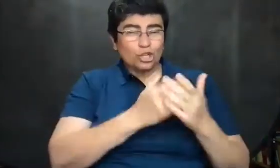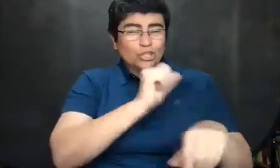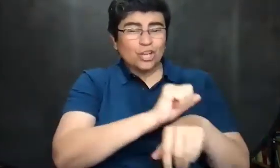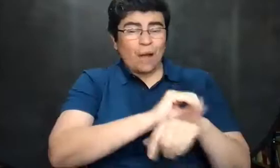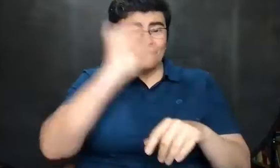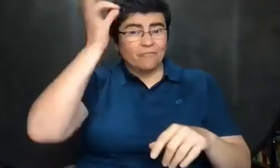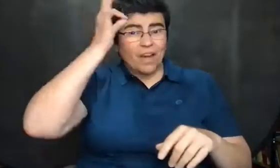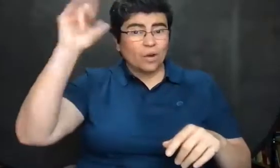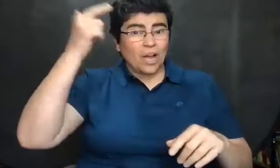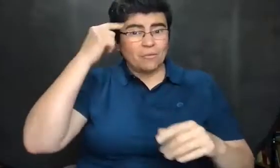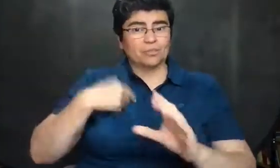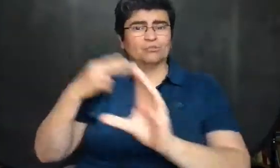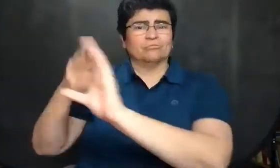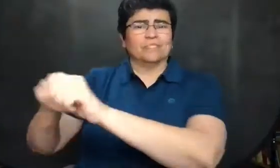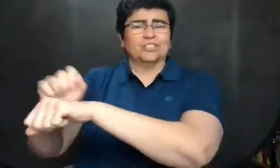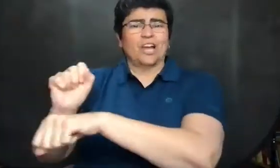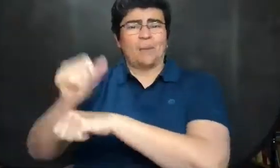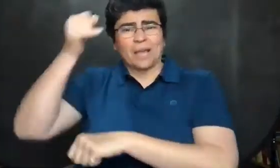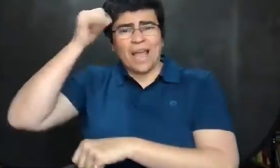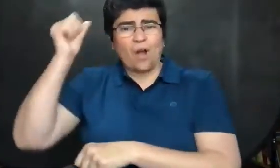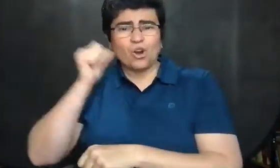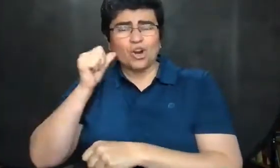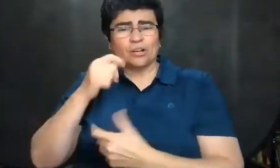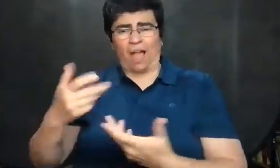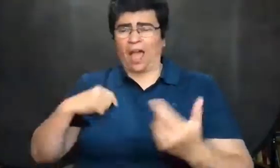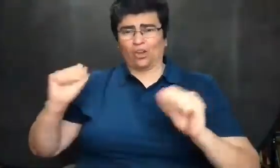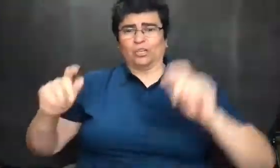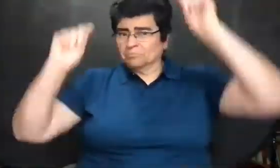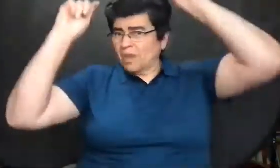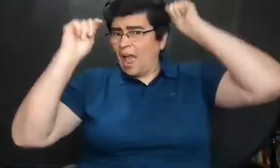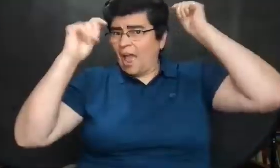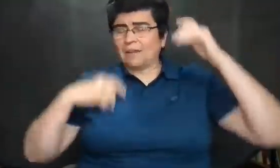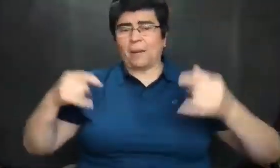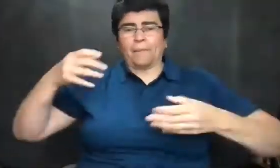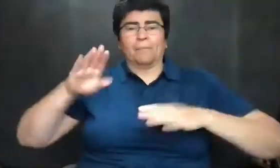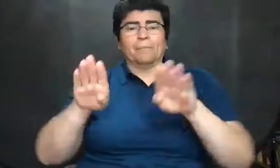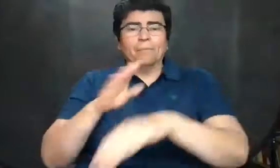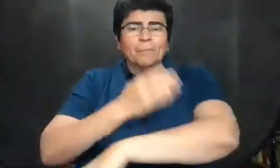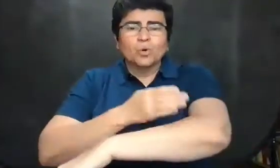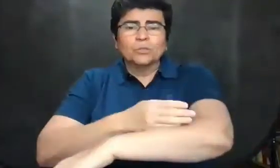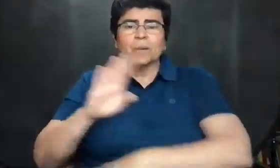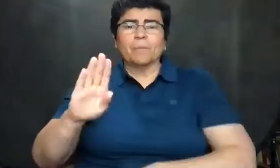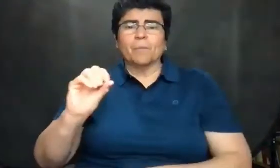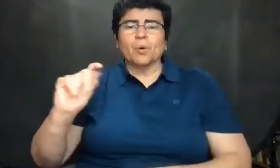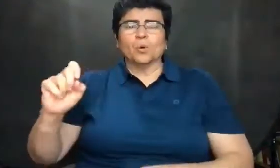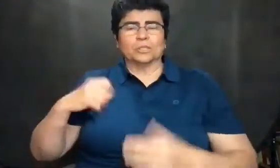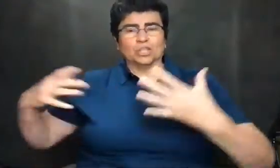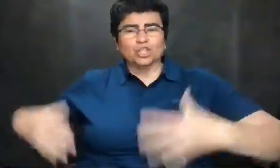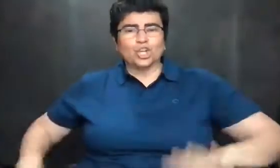I loved that job. You know, I had to wear a cowboy hat, and cowboy boots, and, you know, the little denim skirt and the vest. And oh, I just thought I